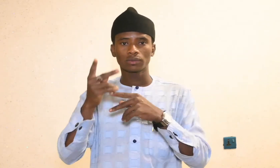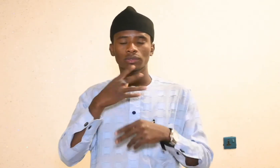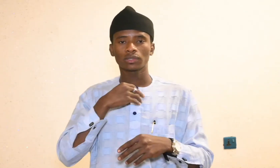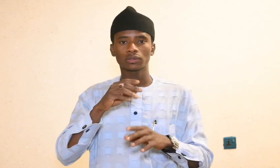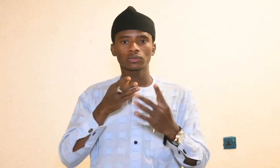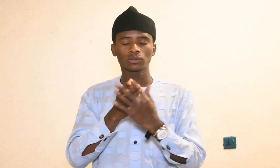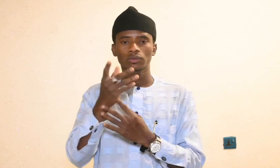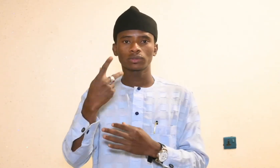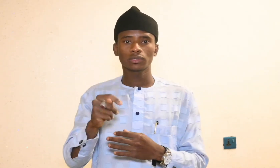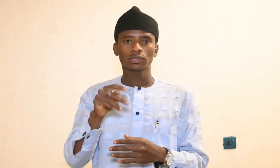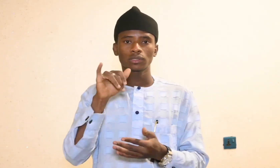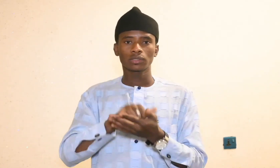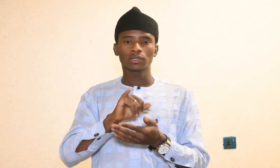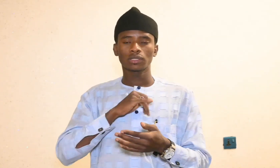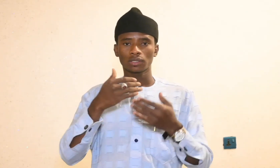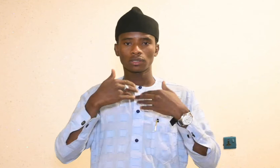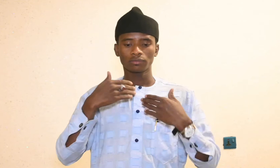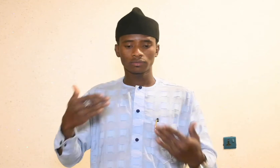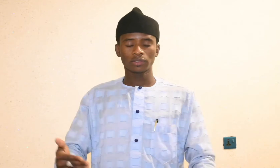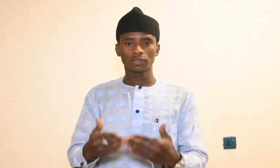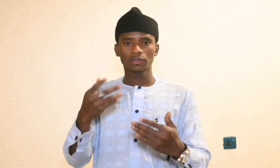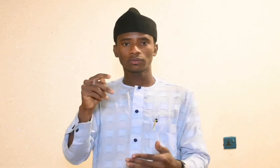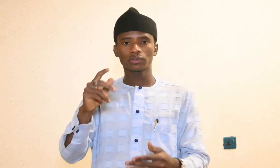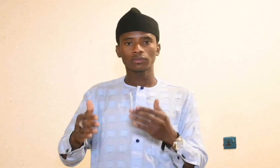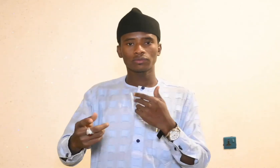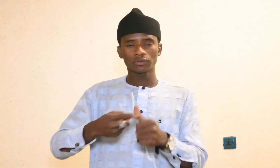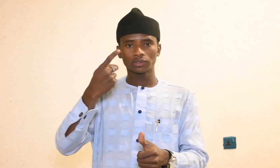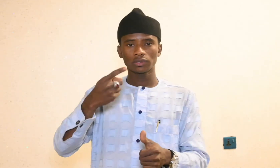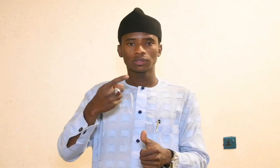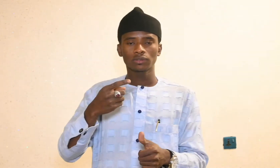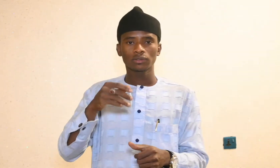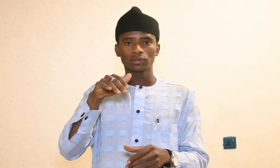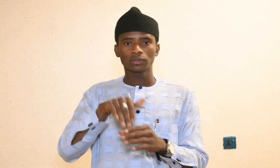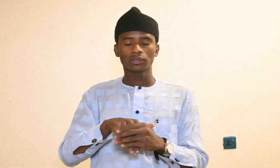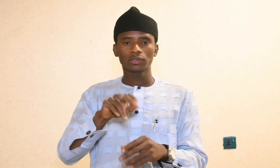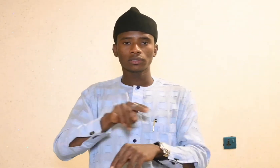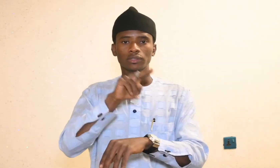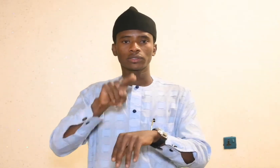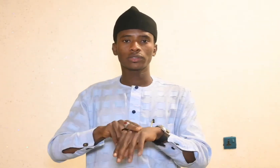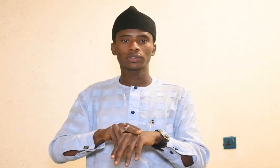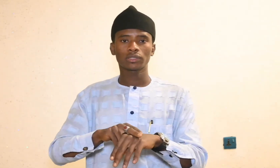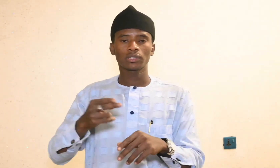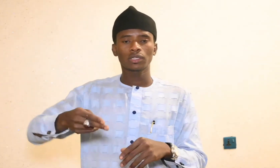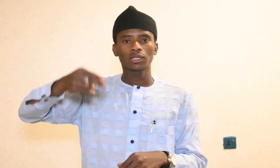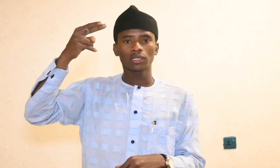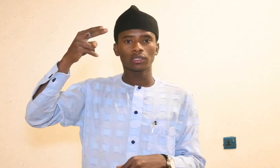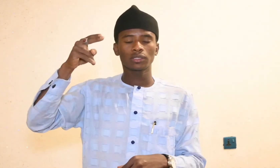topic that I had presented for the partial fulfillment of the higher national diploma